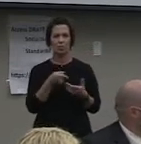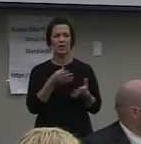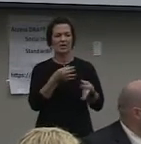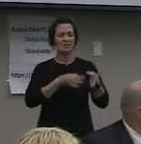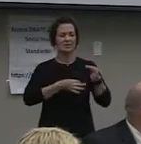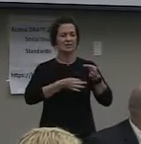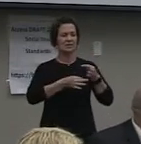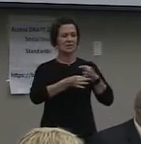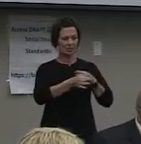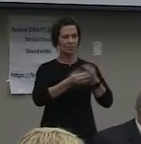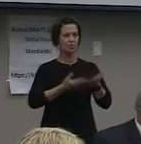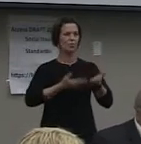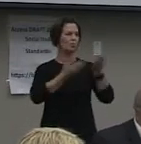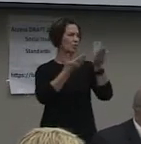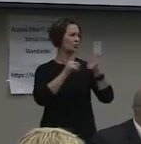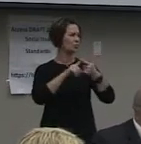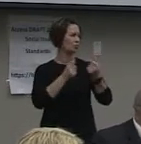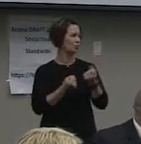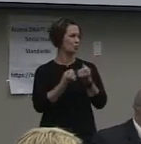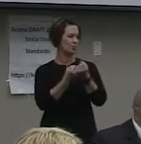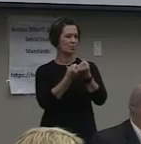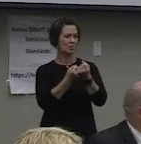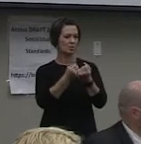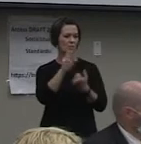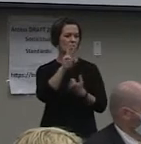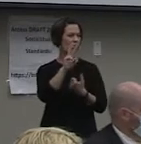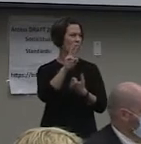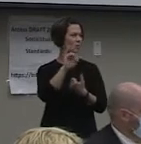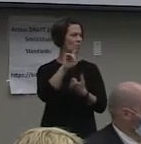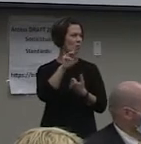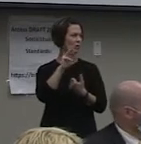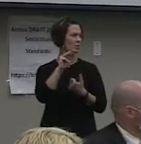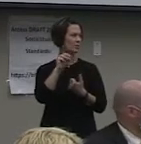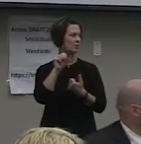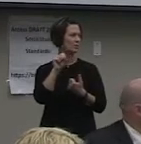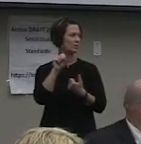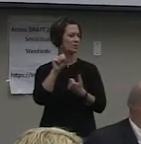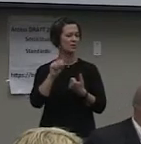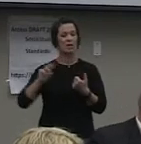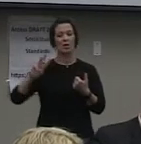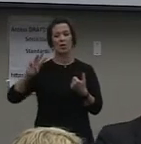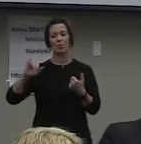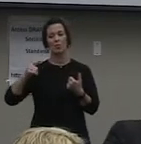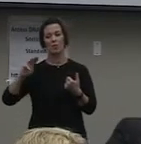endorse the standards. And can I append it with Ms. Wigman? Ms. Williams? I second Ms. Williams'